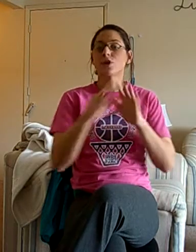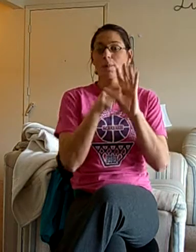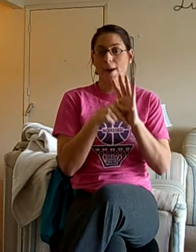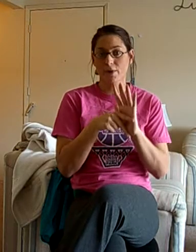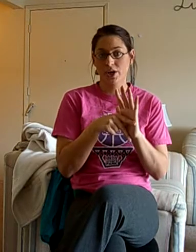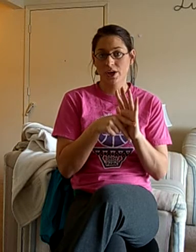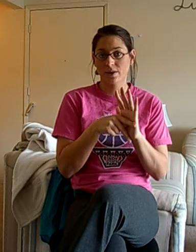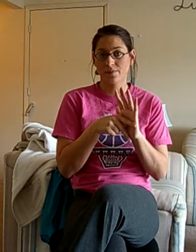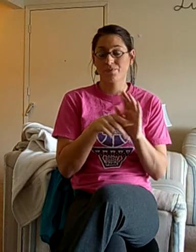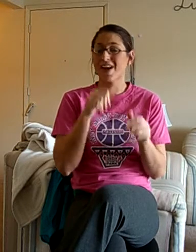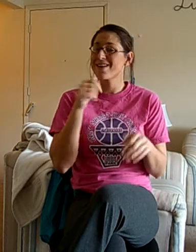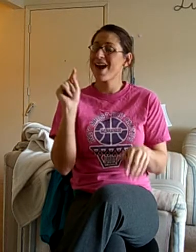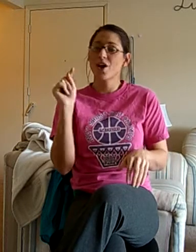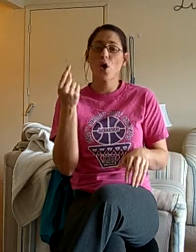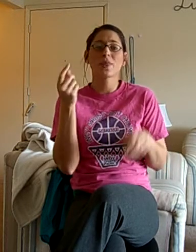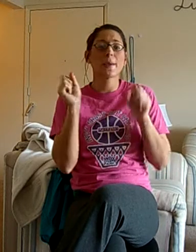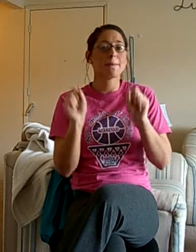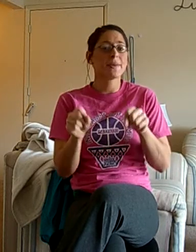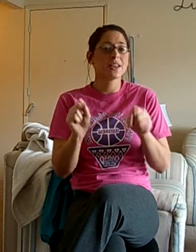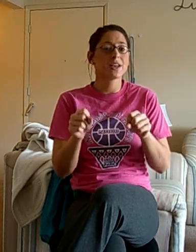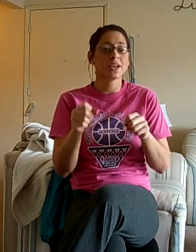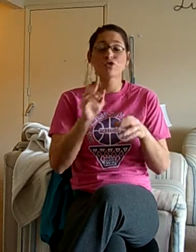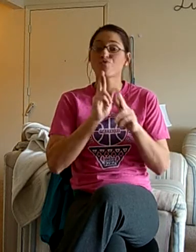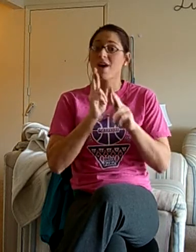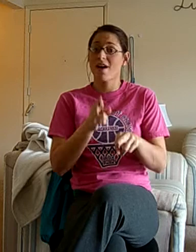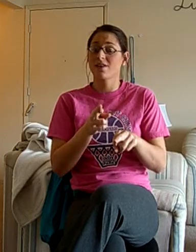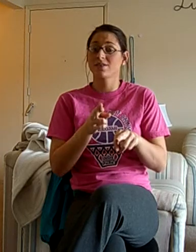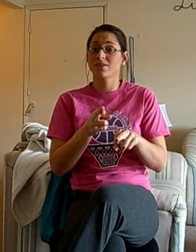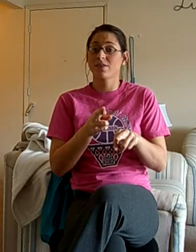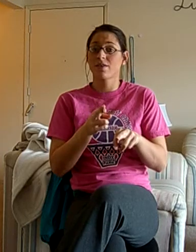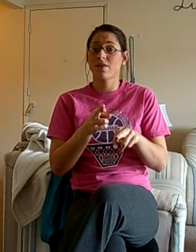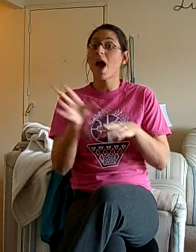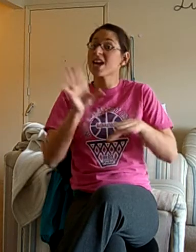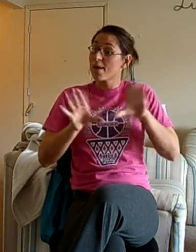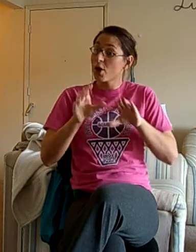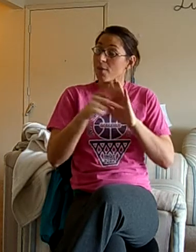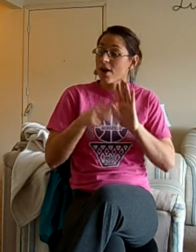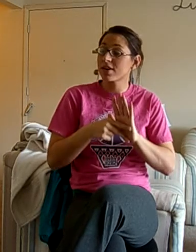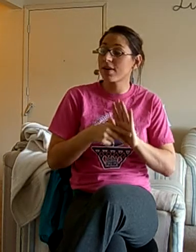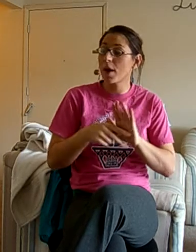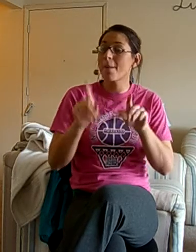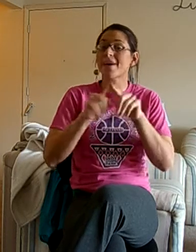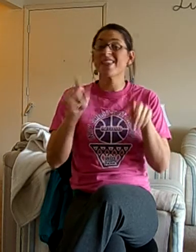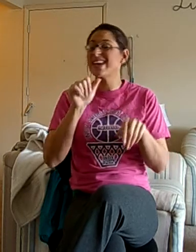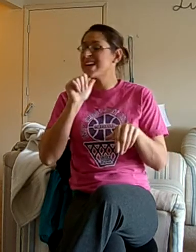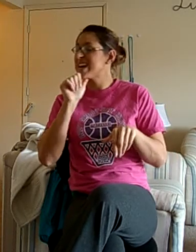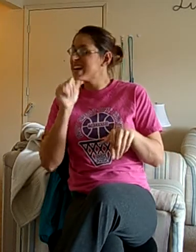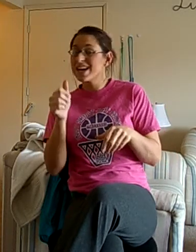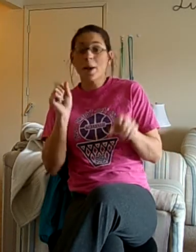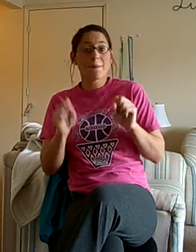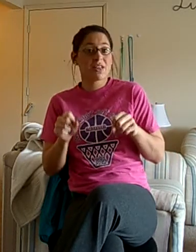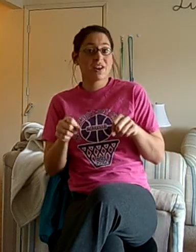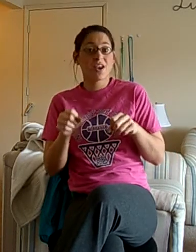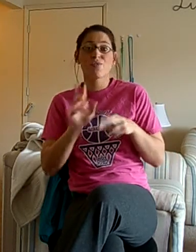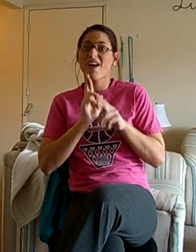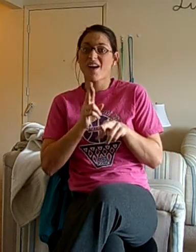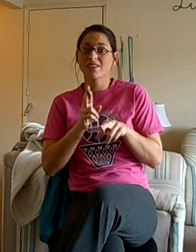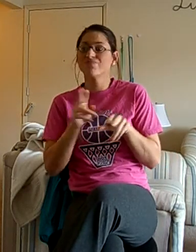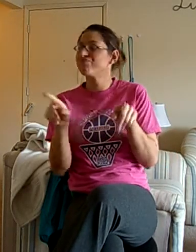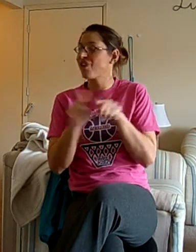But not only is the ability to react a chemical property, but the inability to react is also a chemical property, because